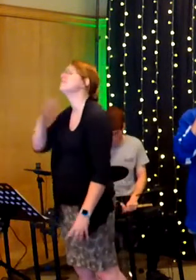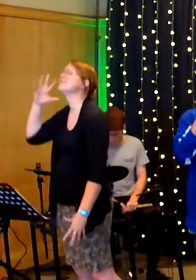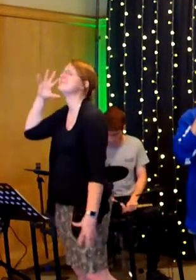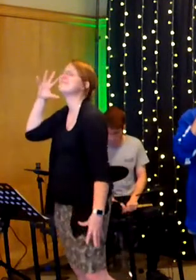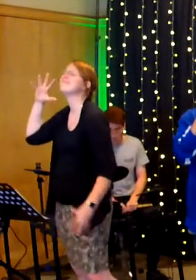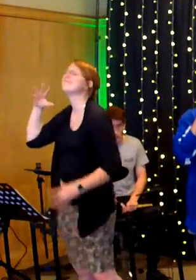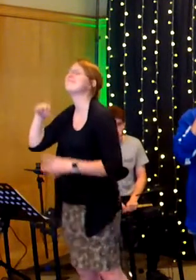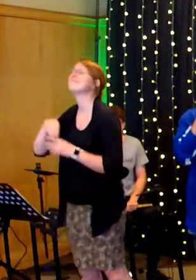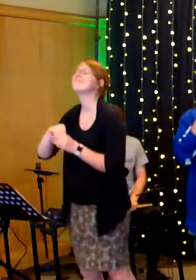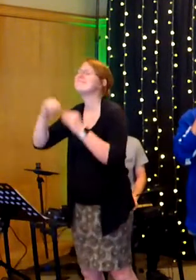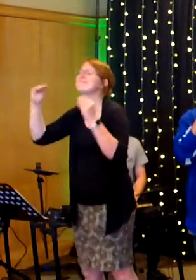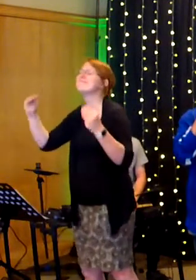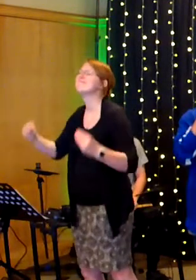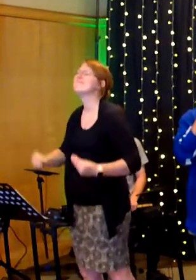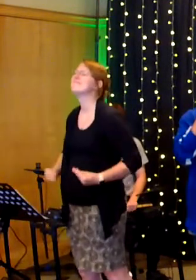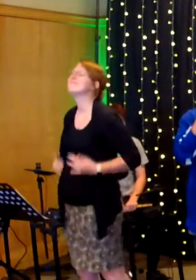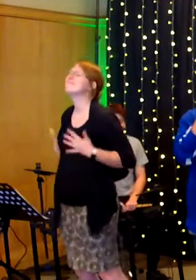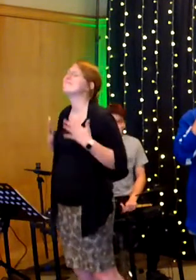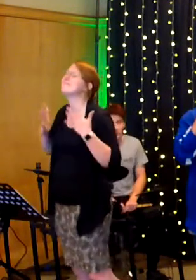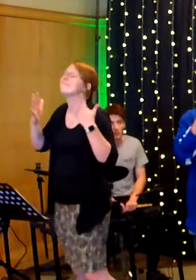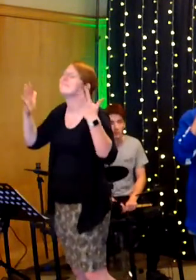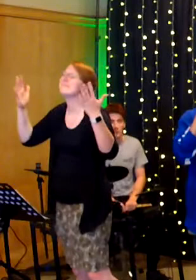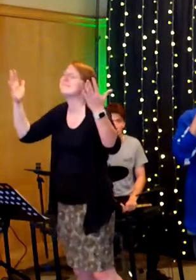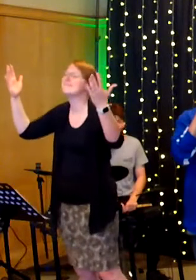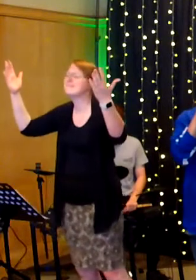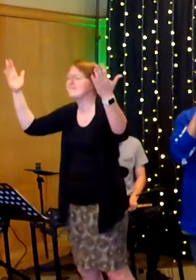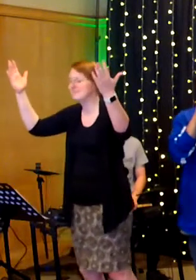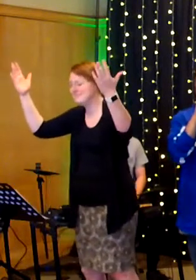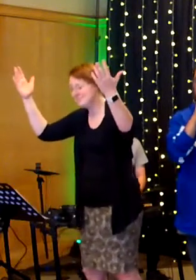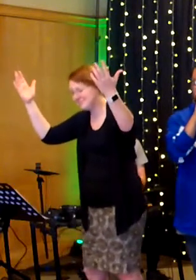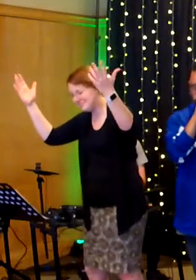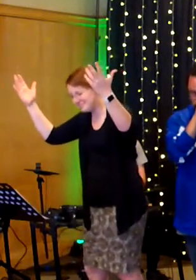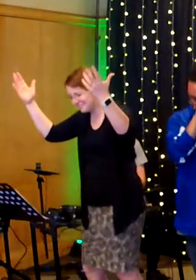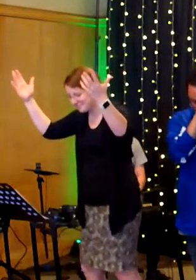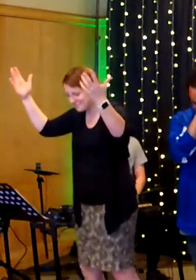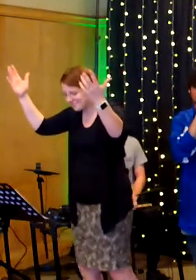come. Will you meet me here again?